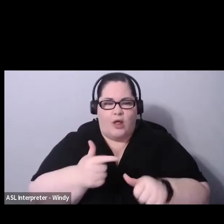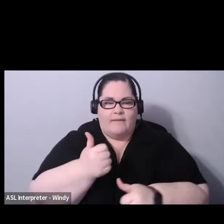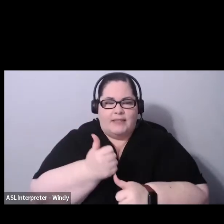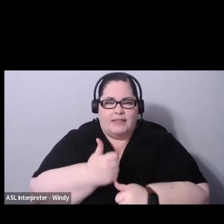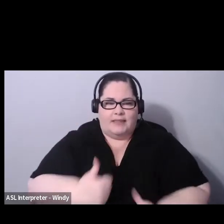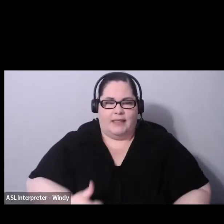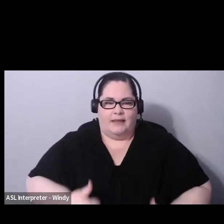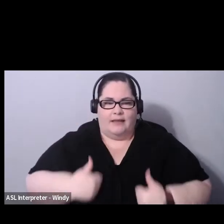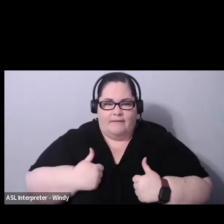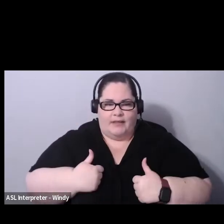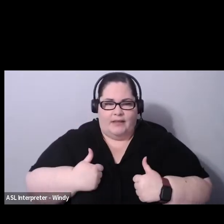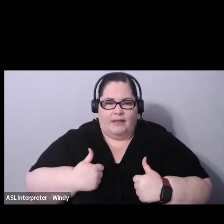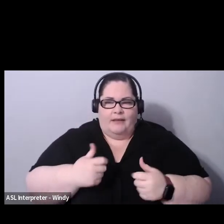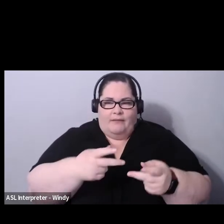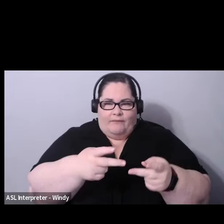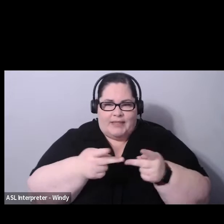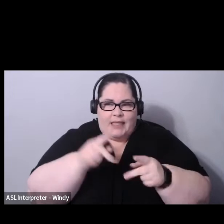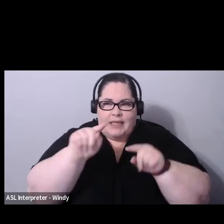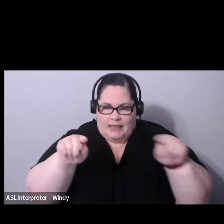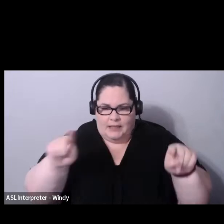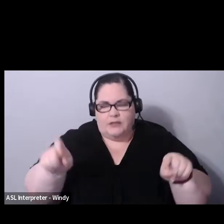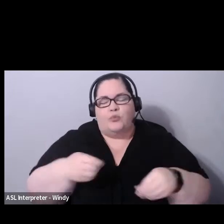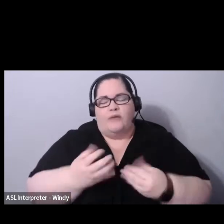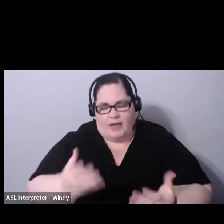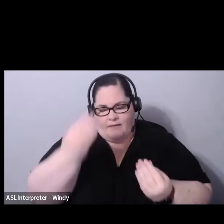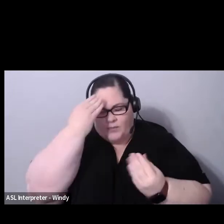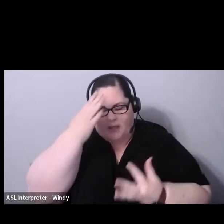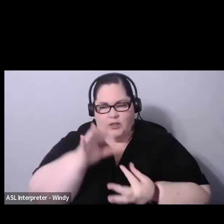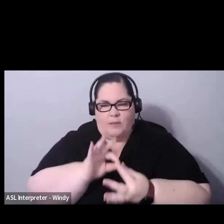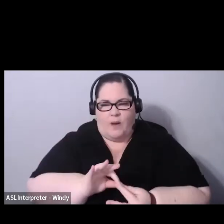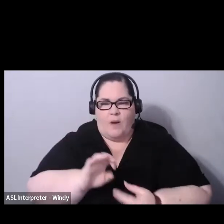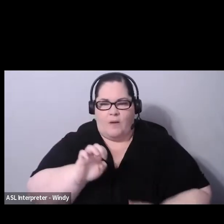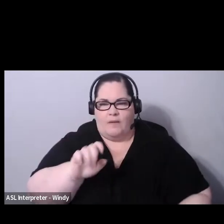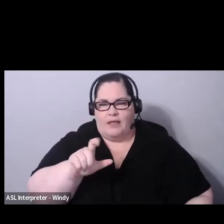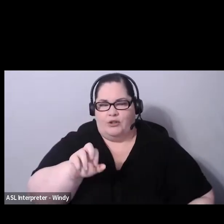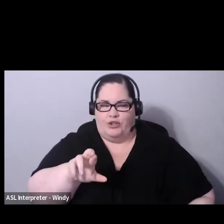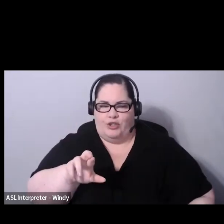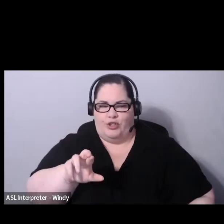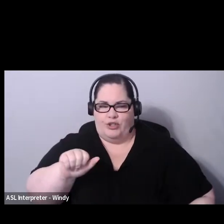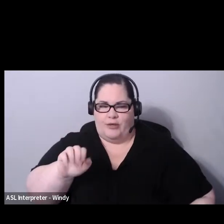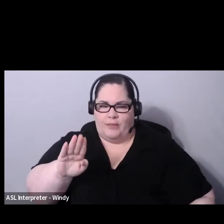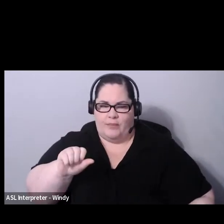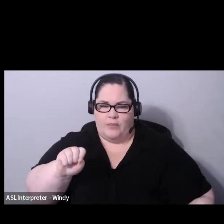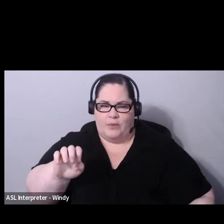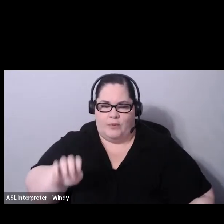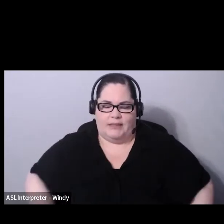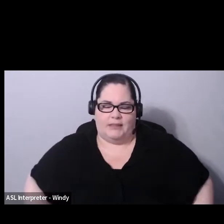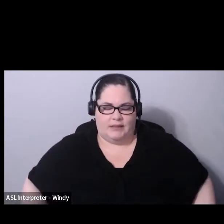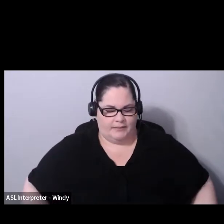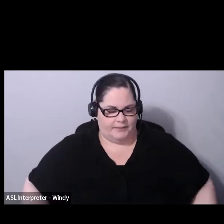facilities to provide this information to the residents and their family.